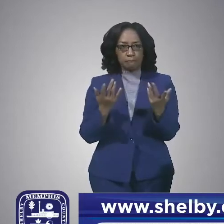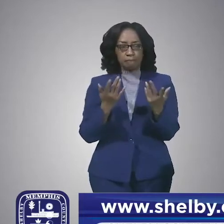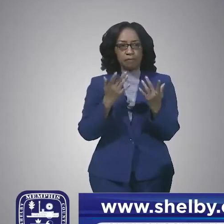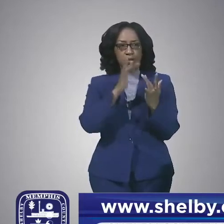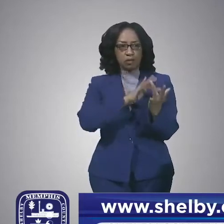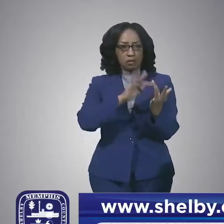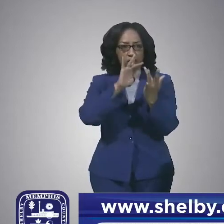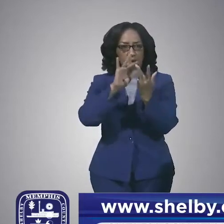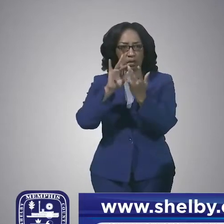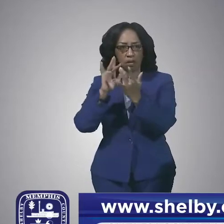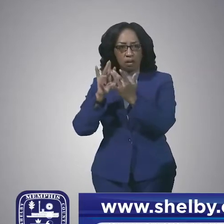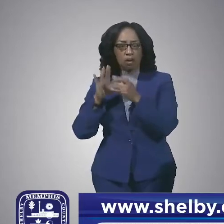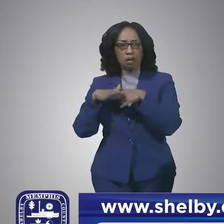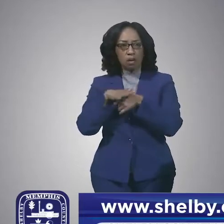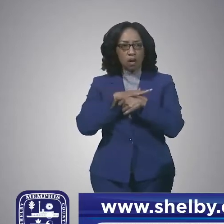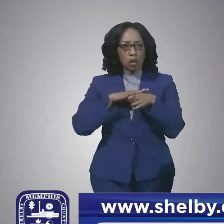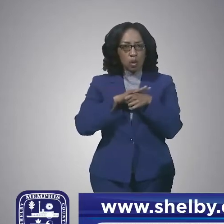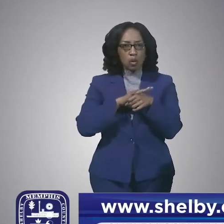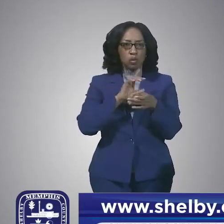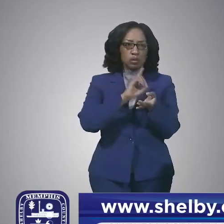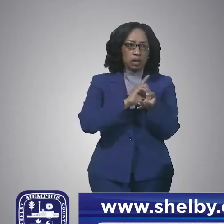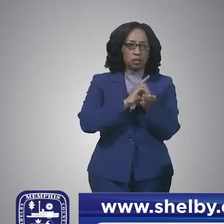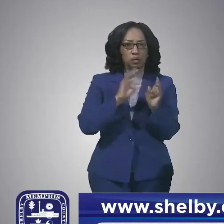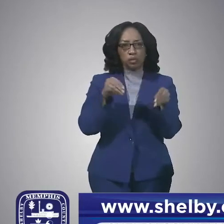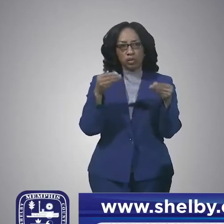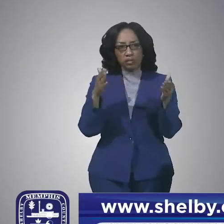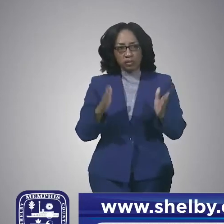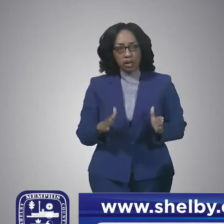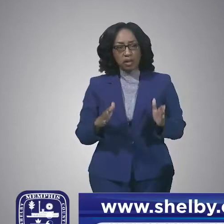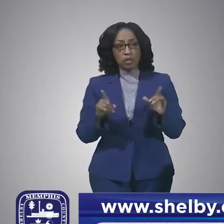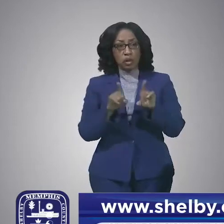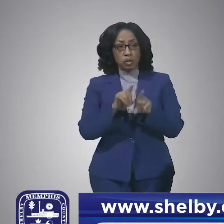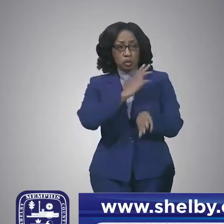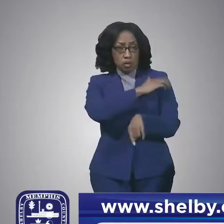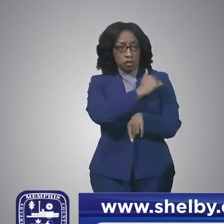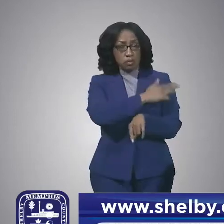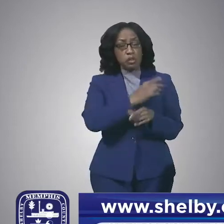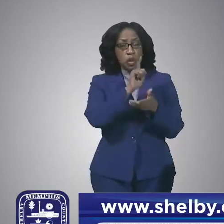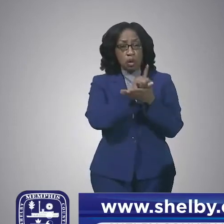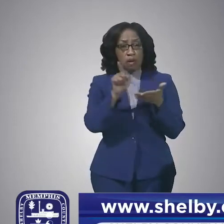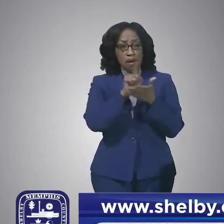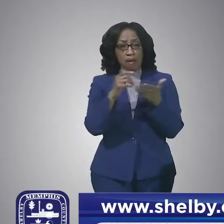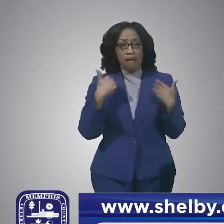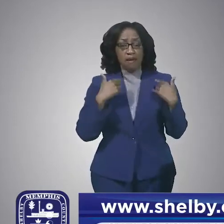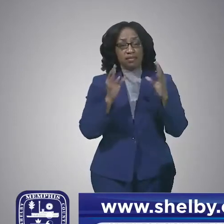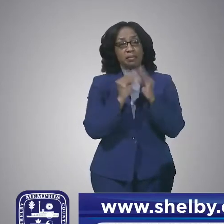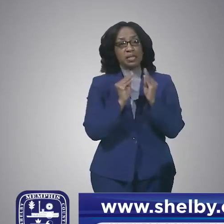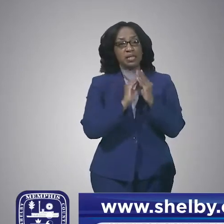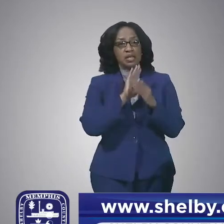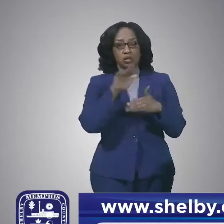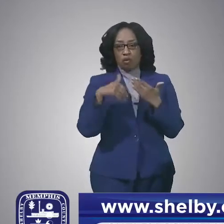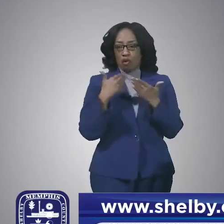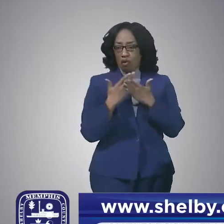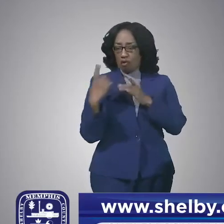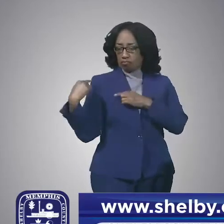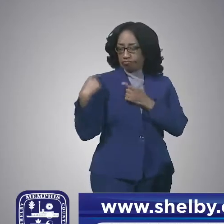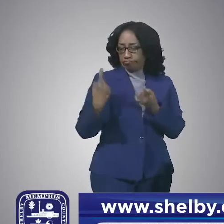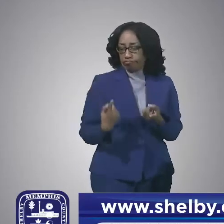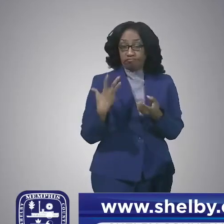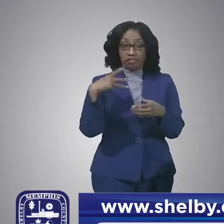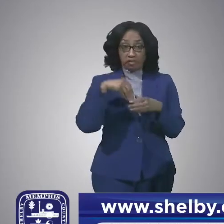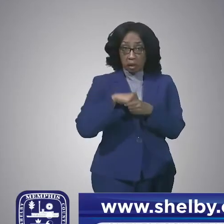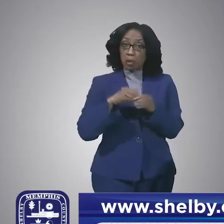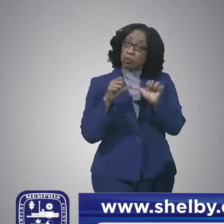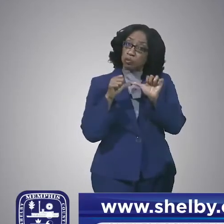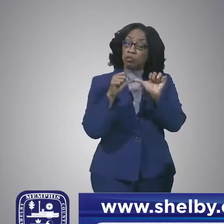local providers and hospitals, and we have a weekly meeting with them. And so all of the partners that have been involved will continue